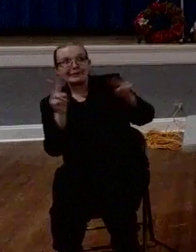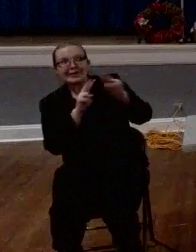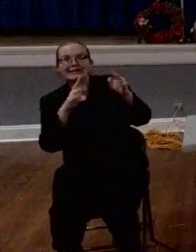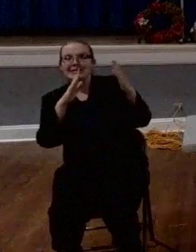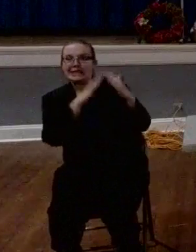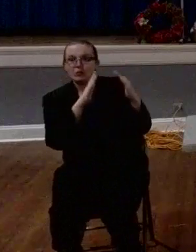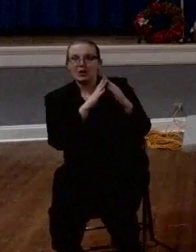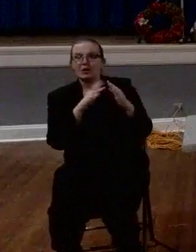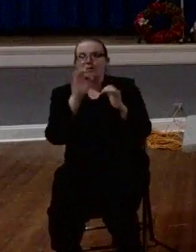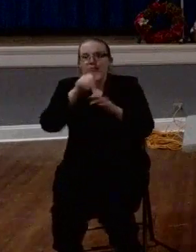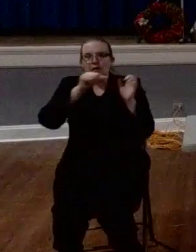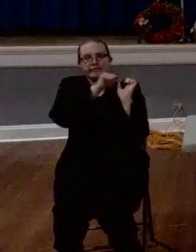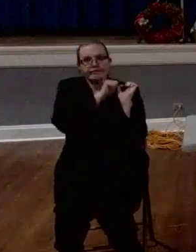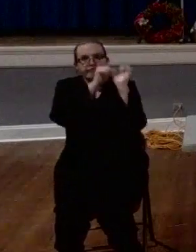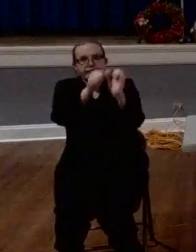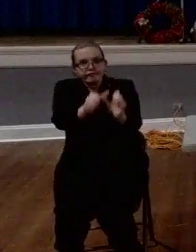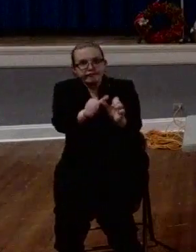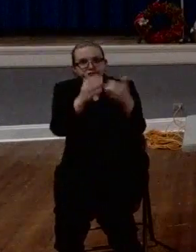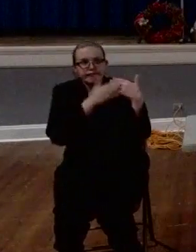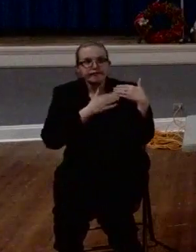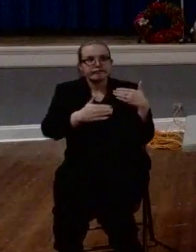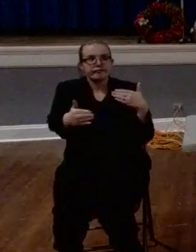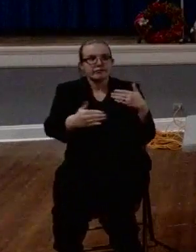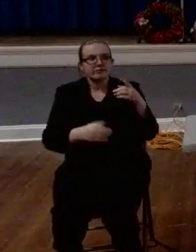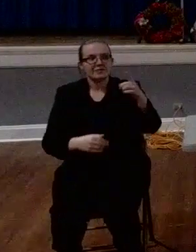is maintained.